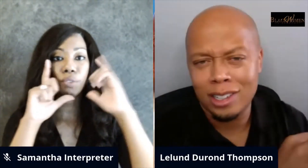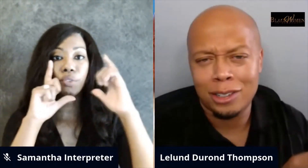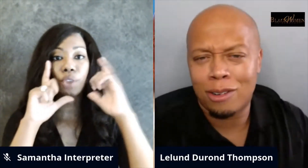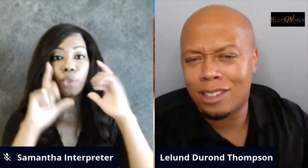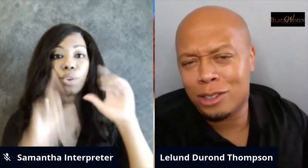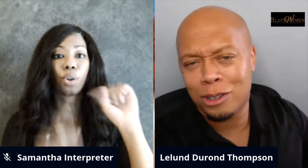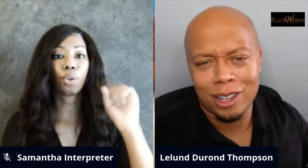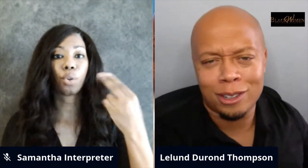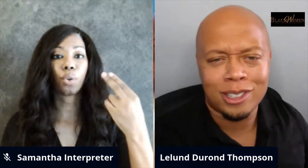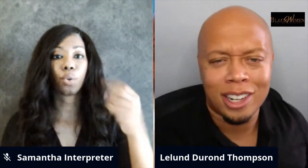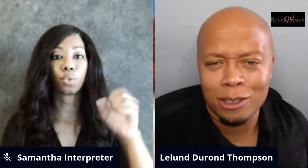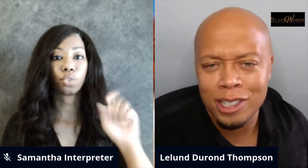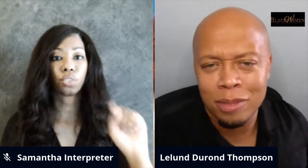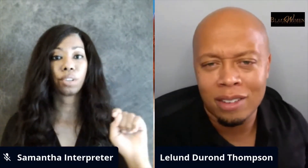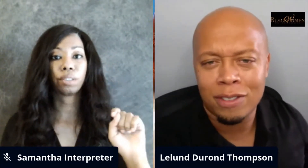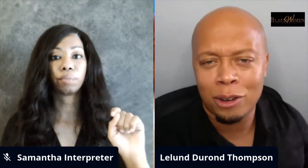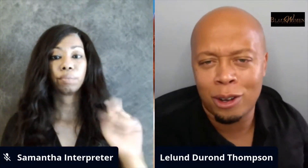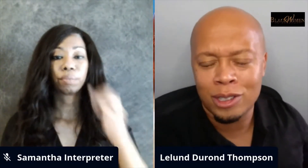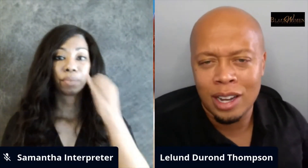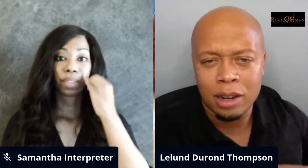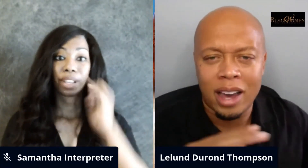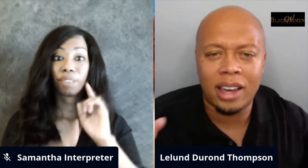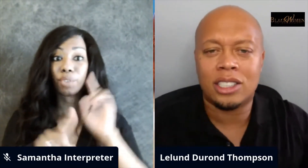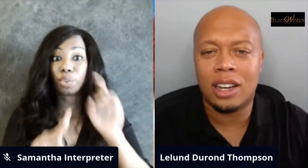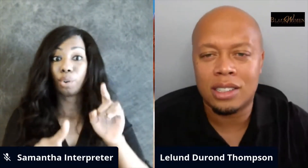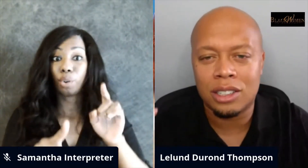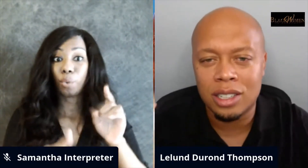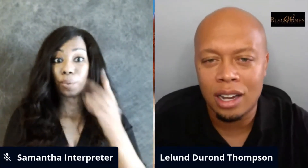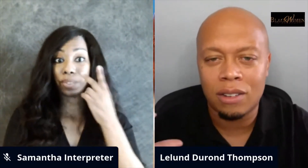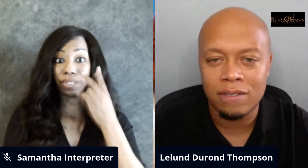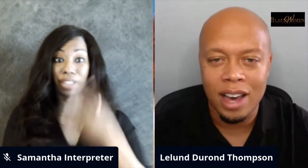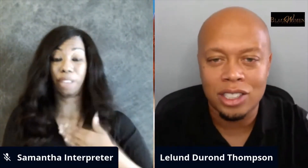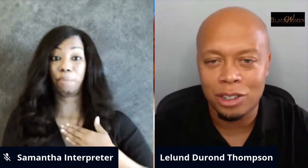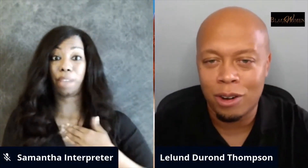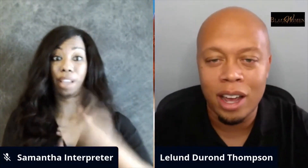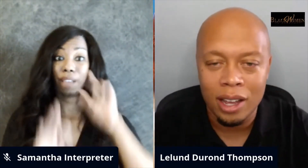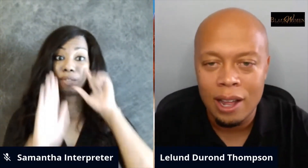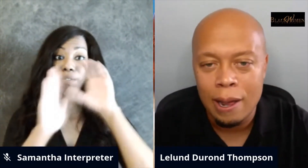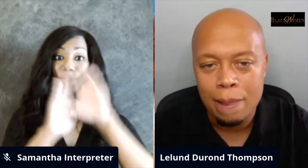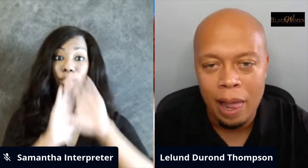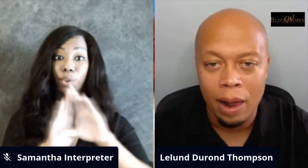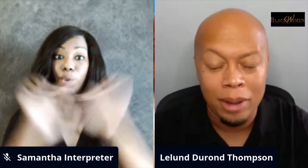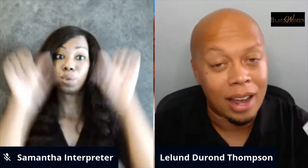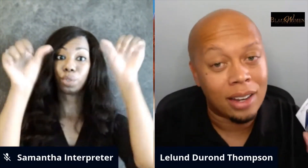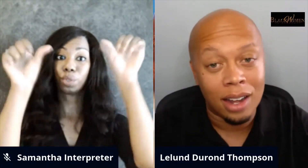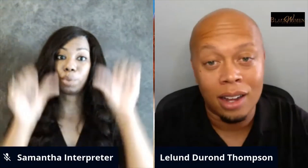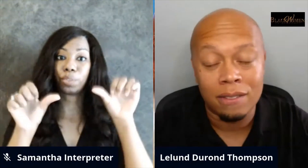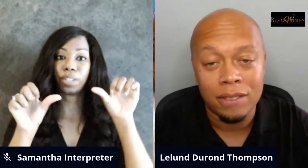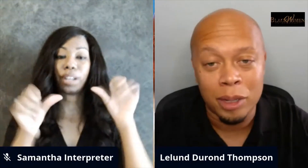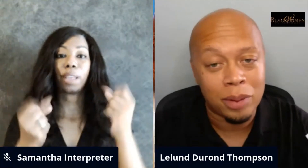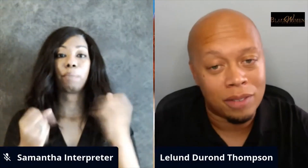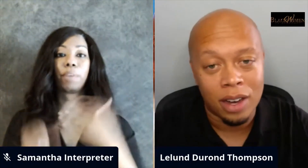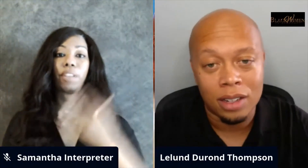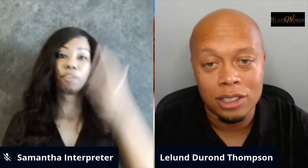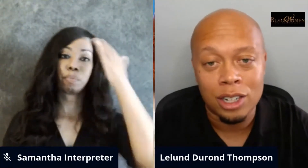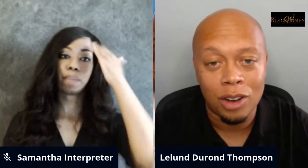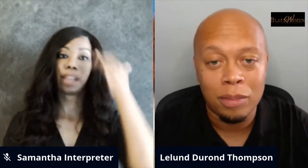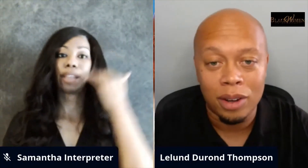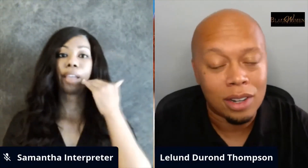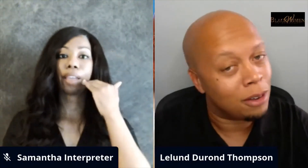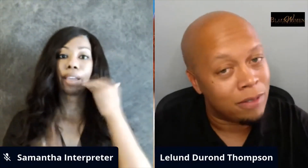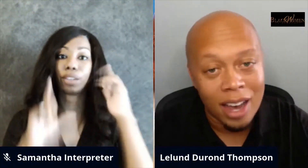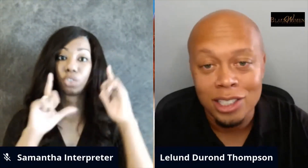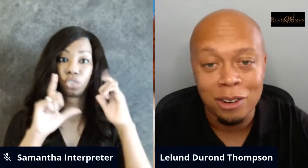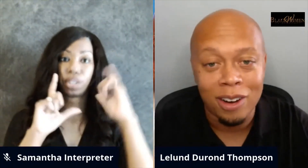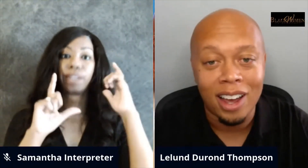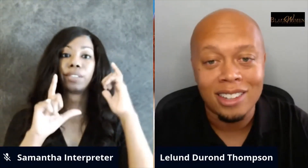you go to Lelund Durond Studios and you see my photos, a lot of my headshots are shot on fashion gray. And I love people of color to show up on